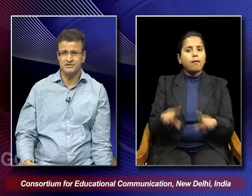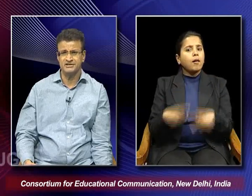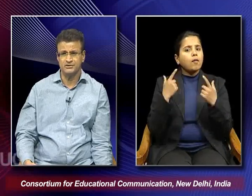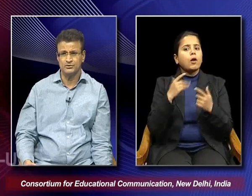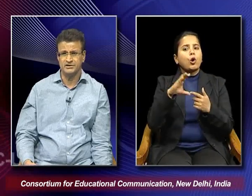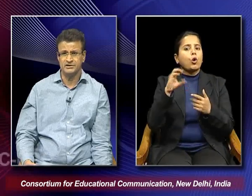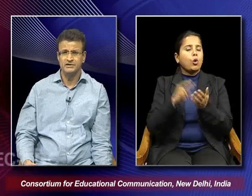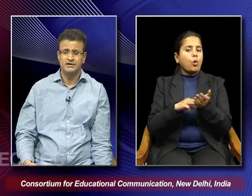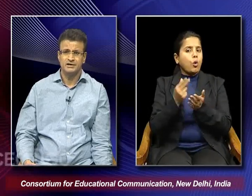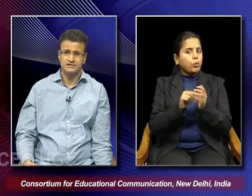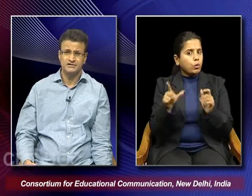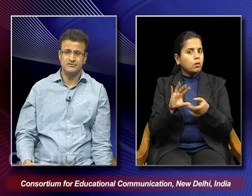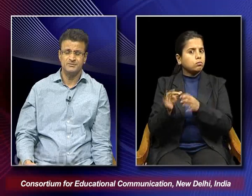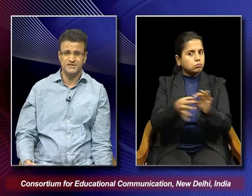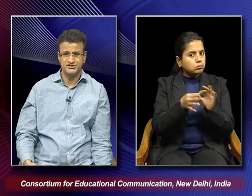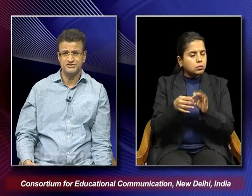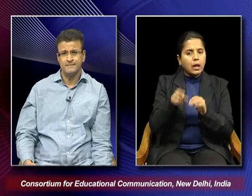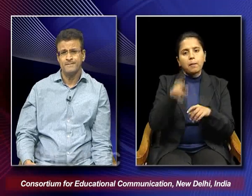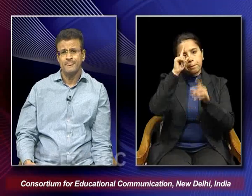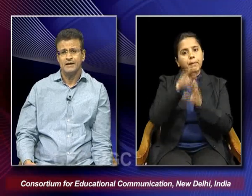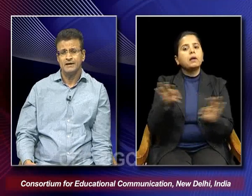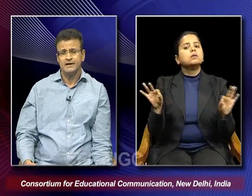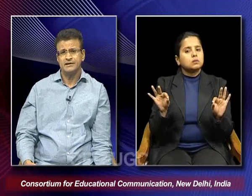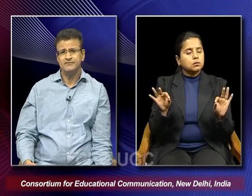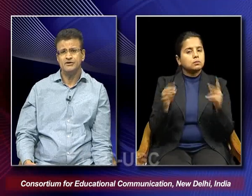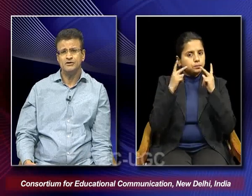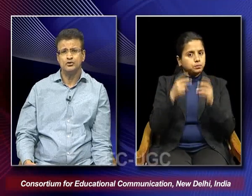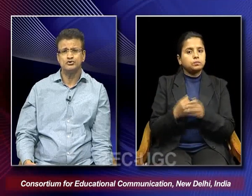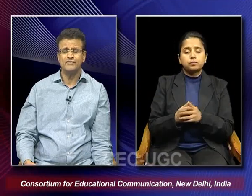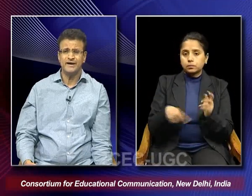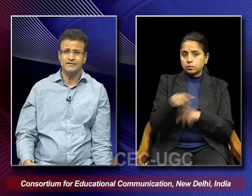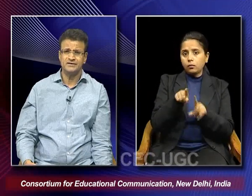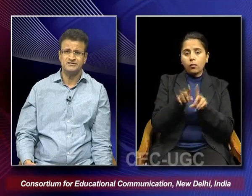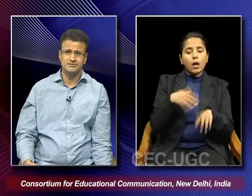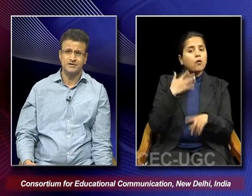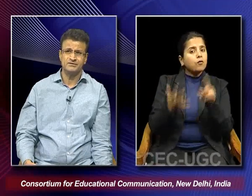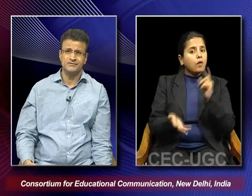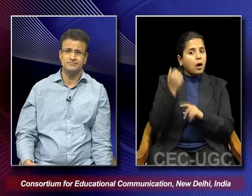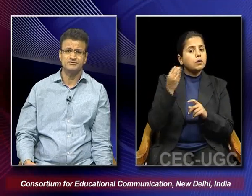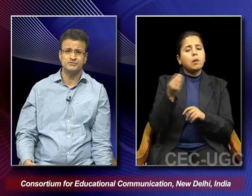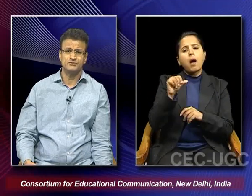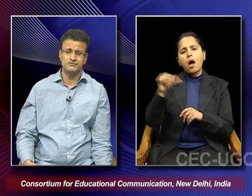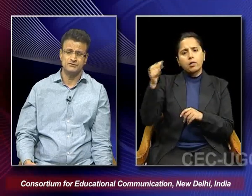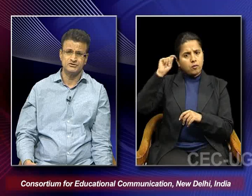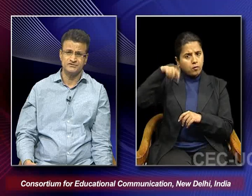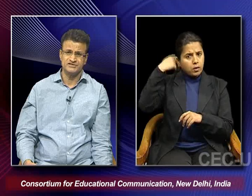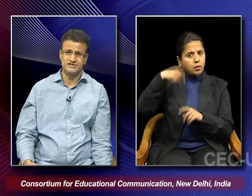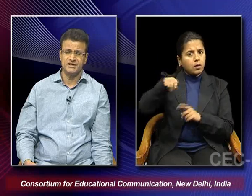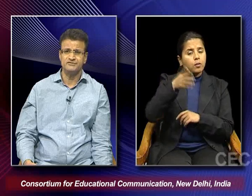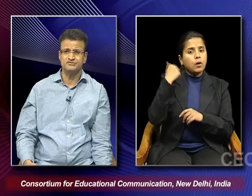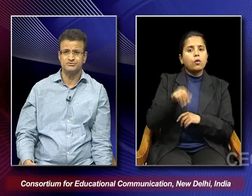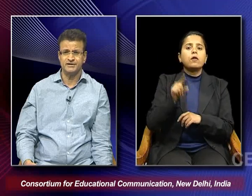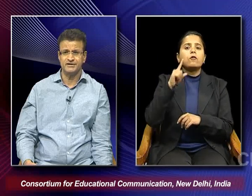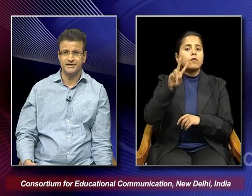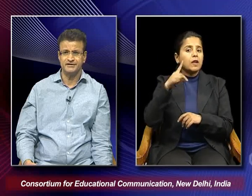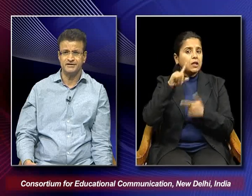harmony, then only there will be peace. Then we also find that some other films, one was Vijeta, which